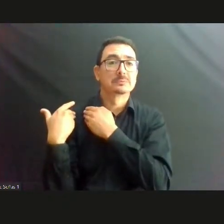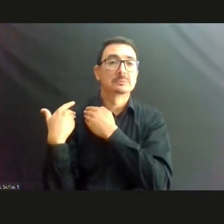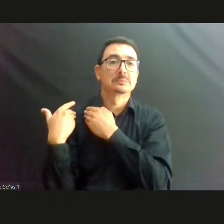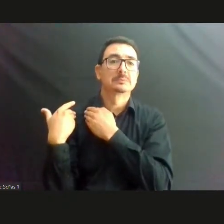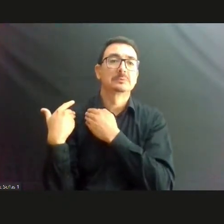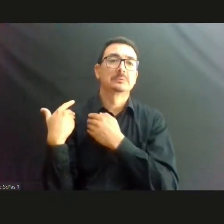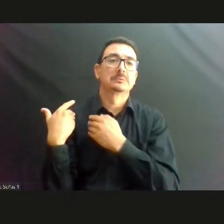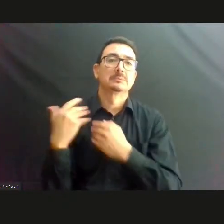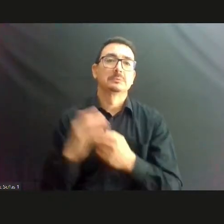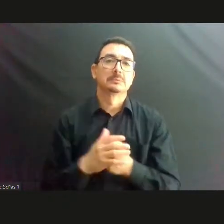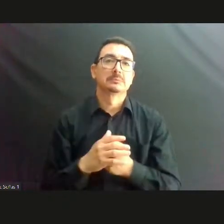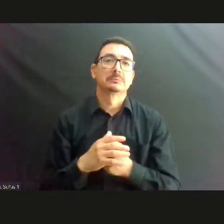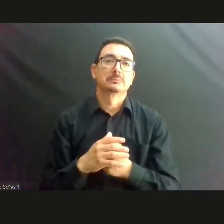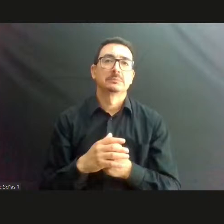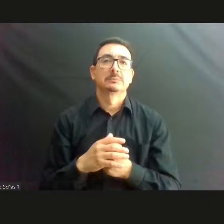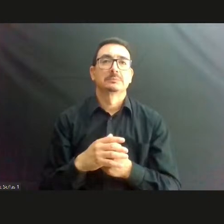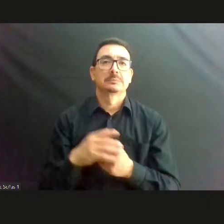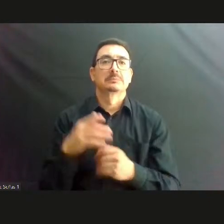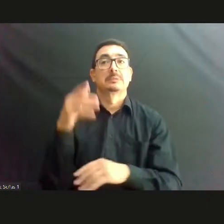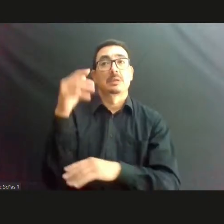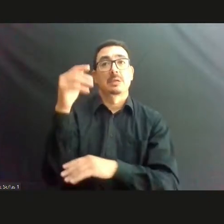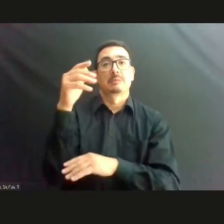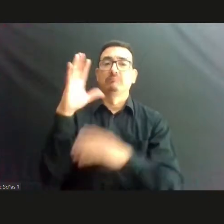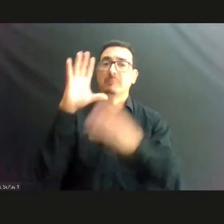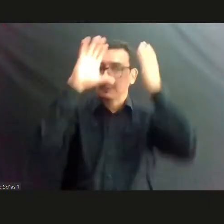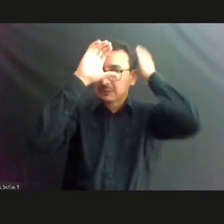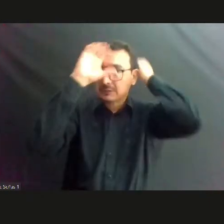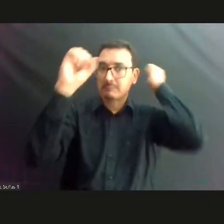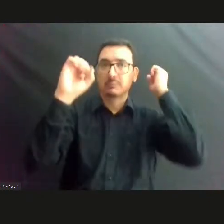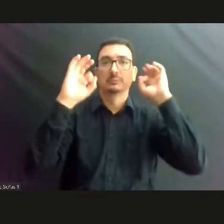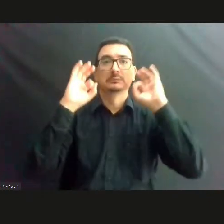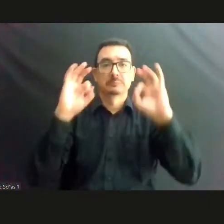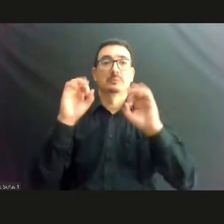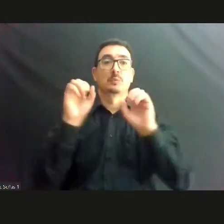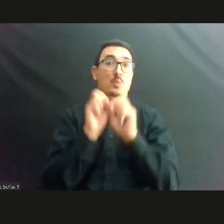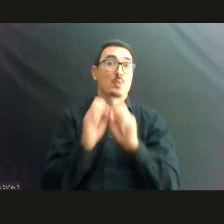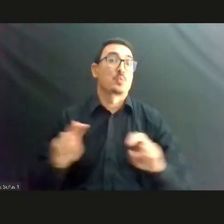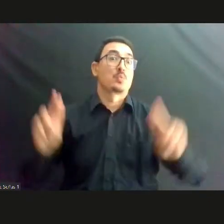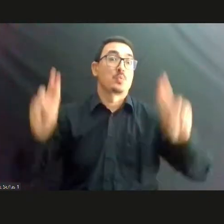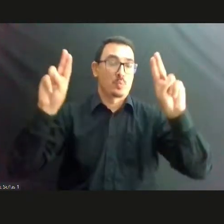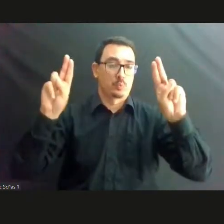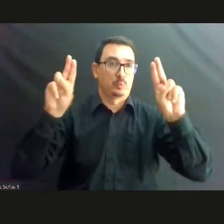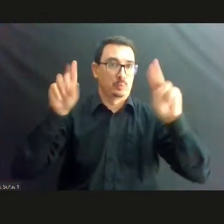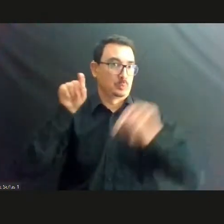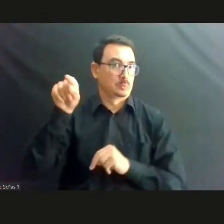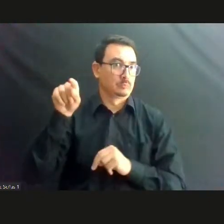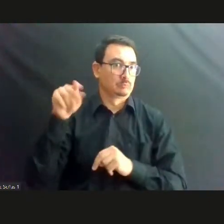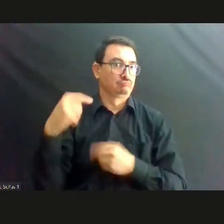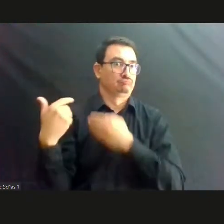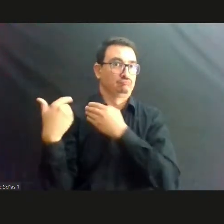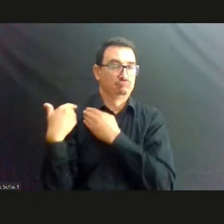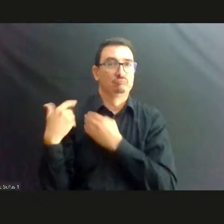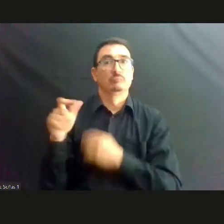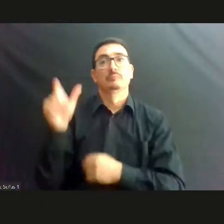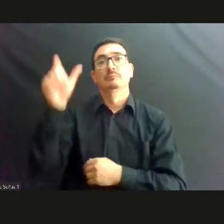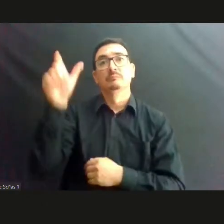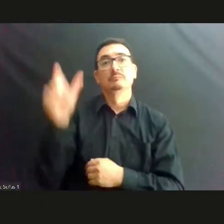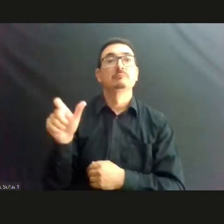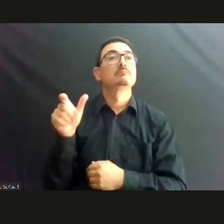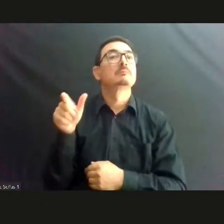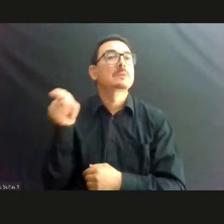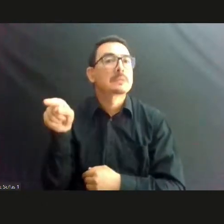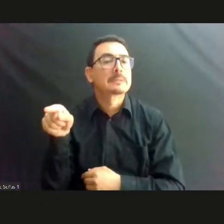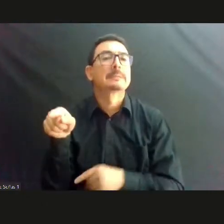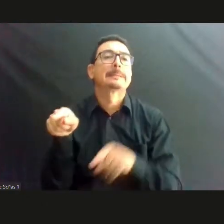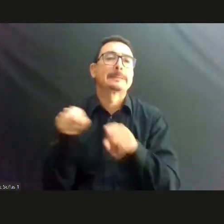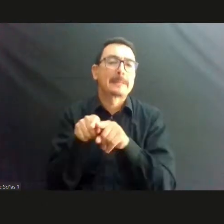assesses sectors and creative industries' impact upon social economic transformation. Her agency also serves